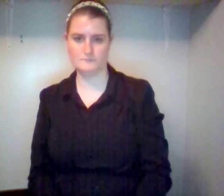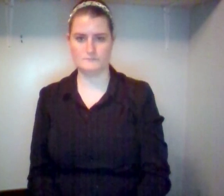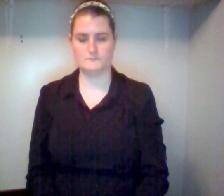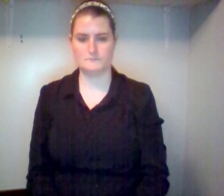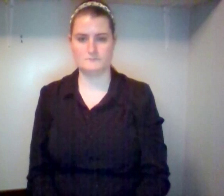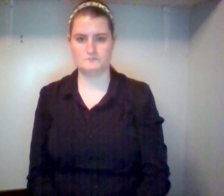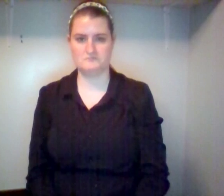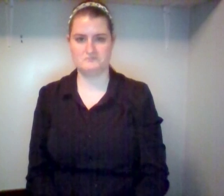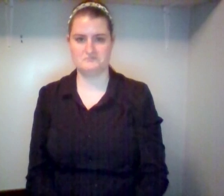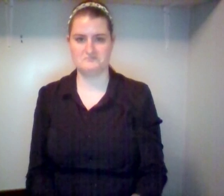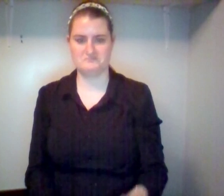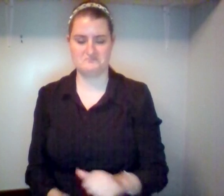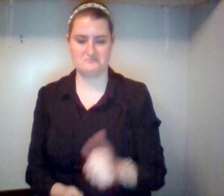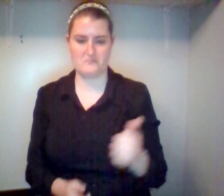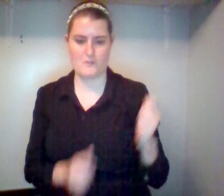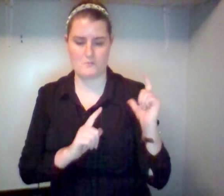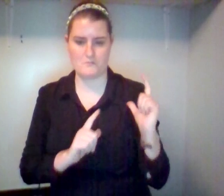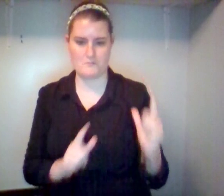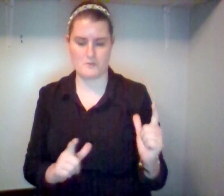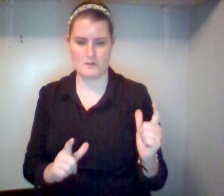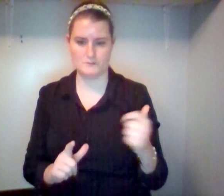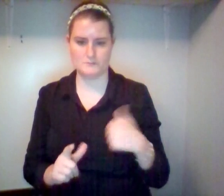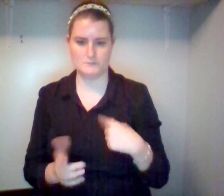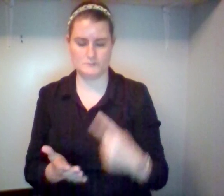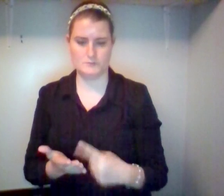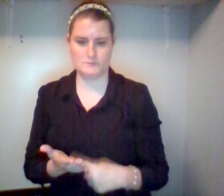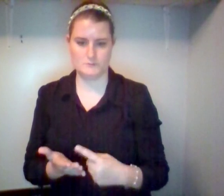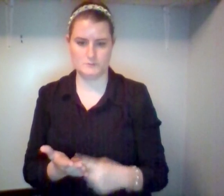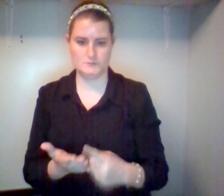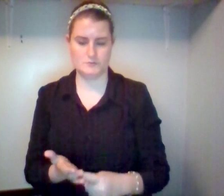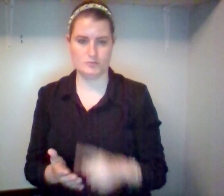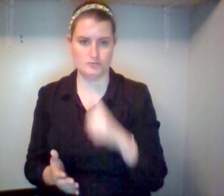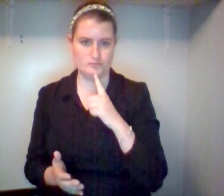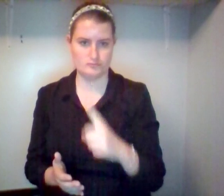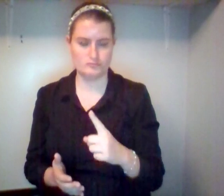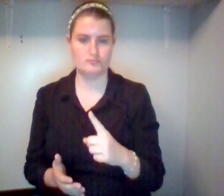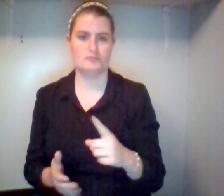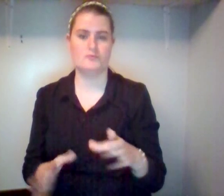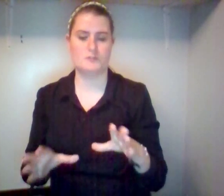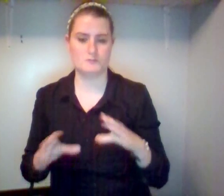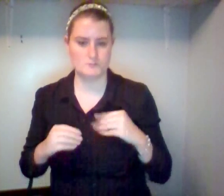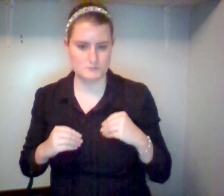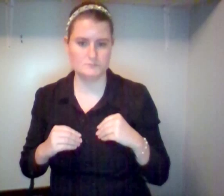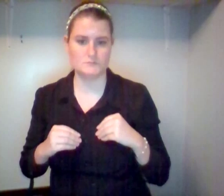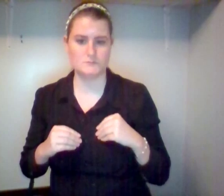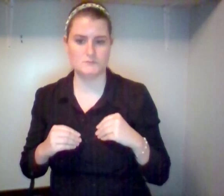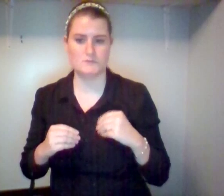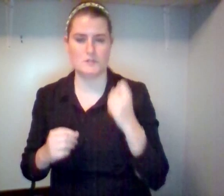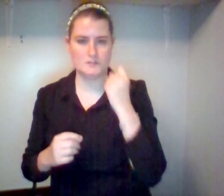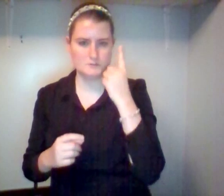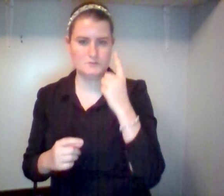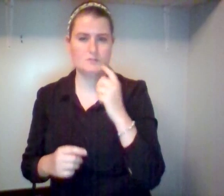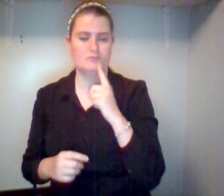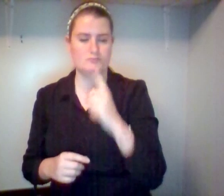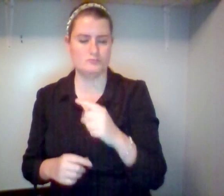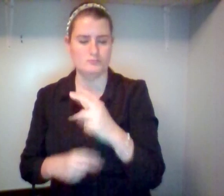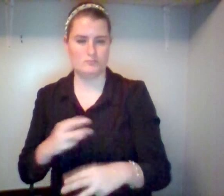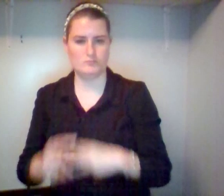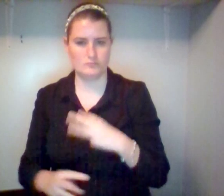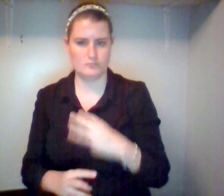the last podcast, we talked about making truth discoveries for ourselves, owning truth, affectionately clinging to biblical realities, and not just reading about it from others. And